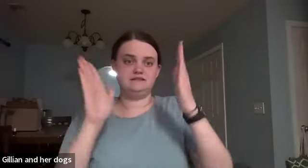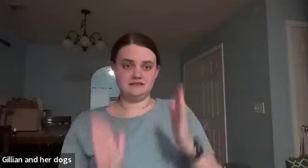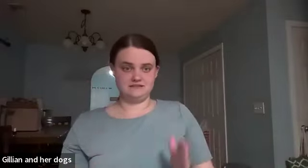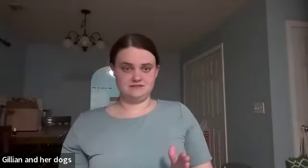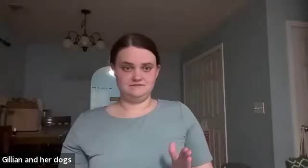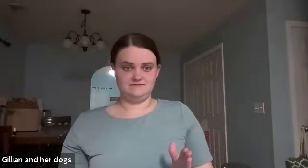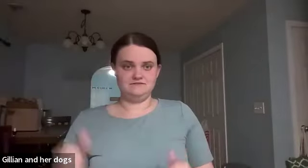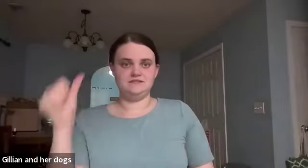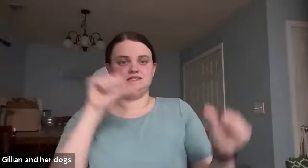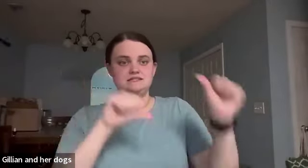scientist,